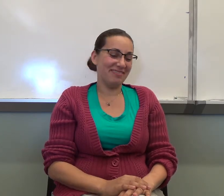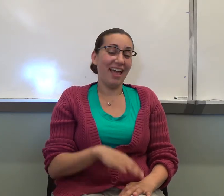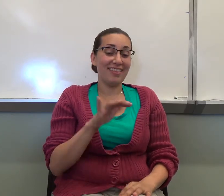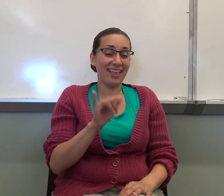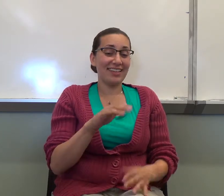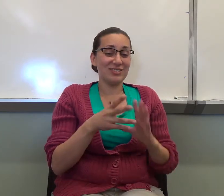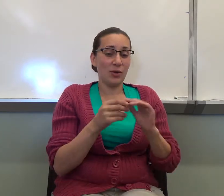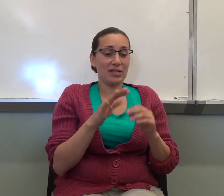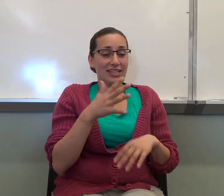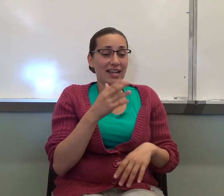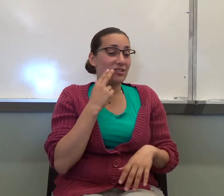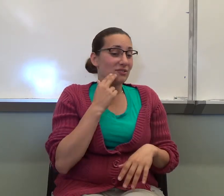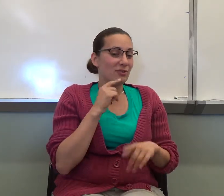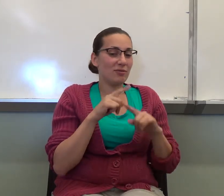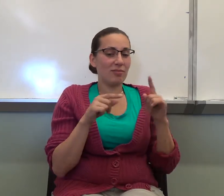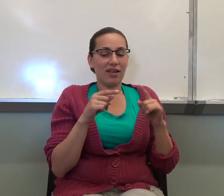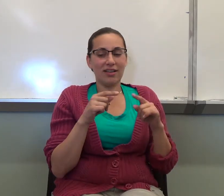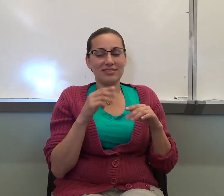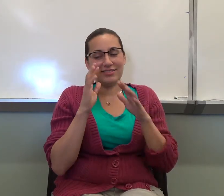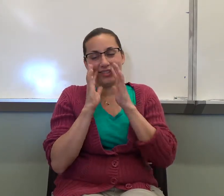that are constants